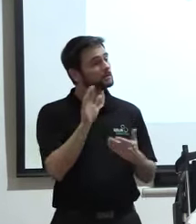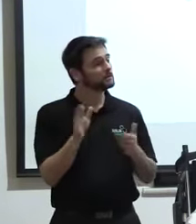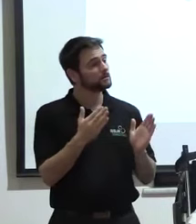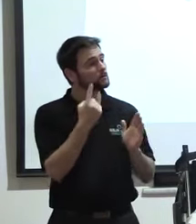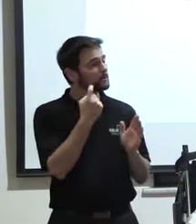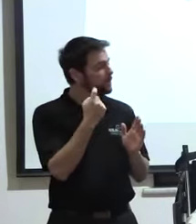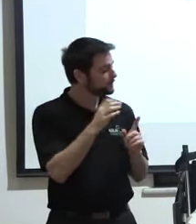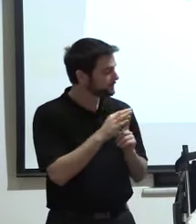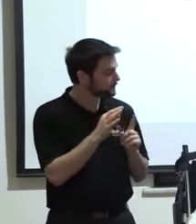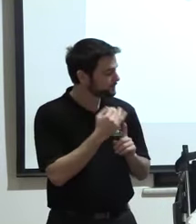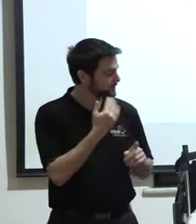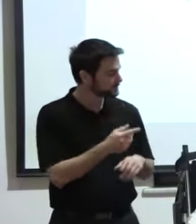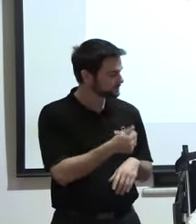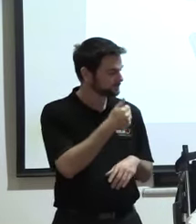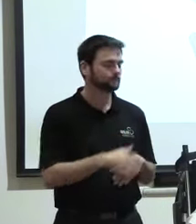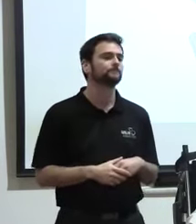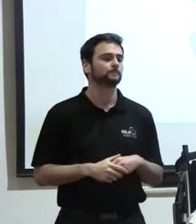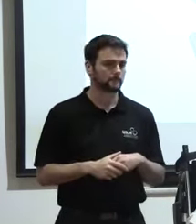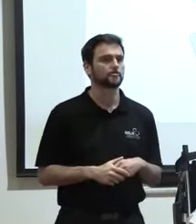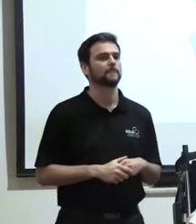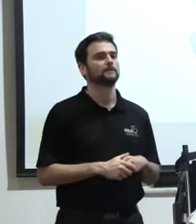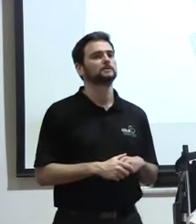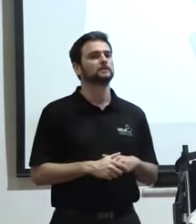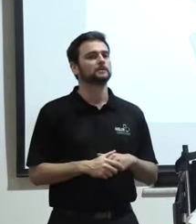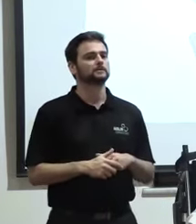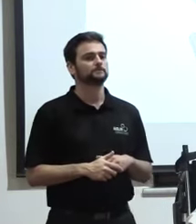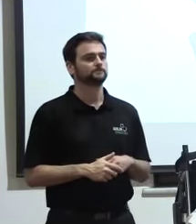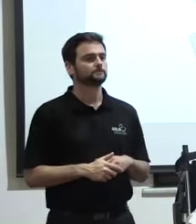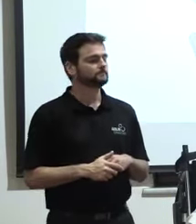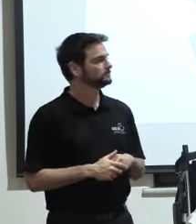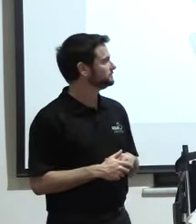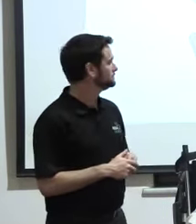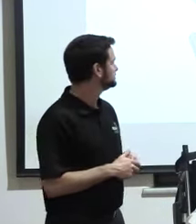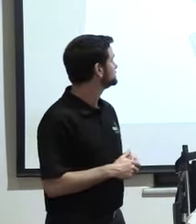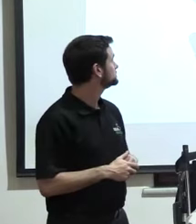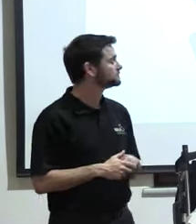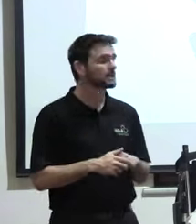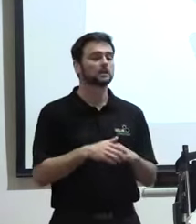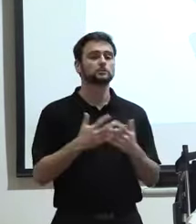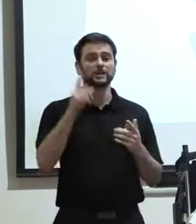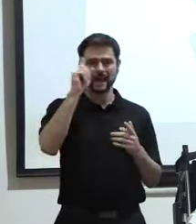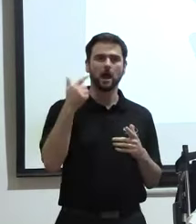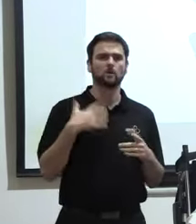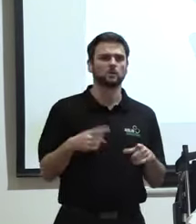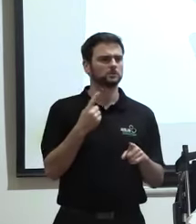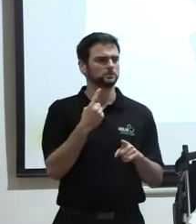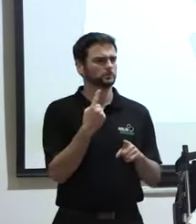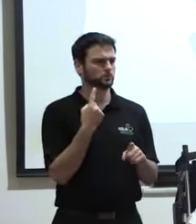So I'm just going to quickly touch on a few NDIS systems. One of them is